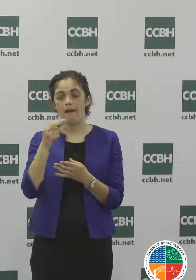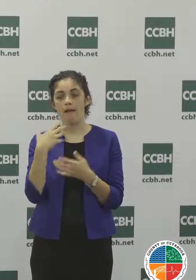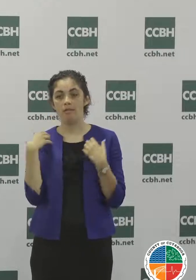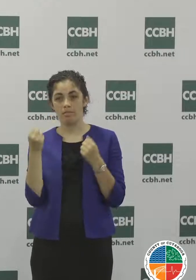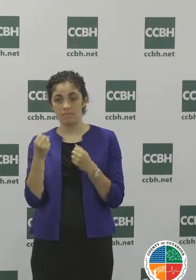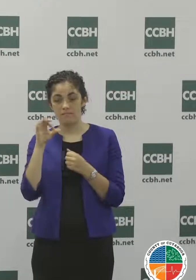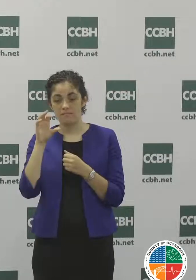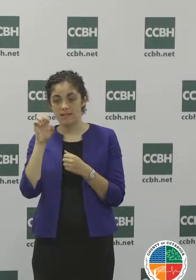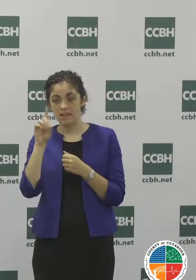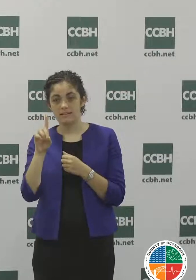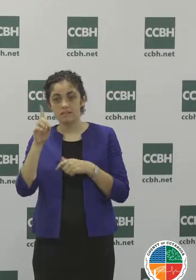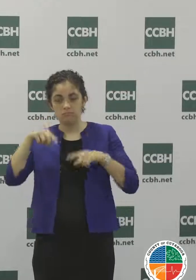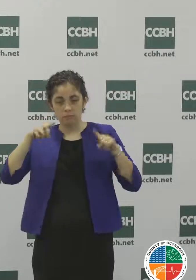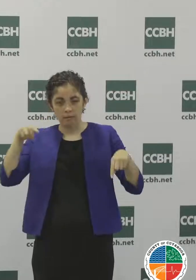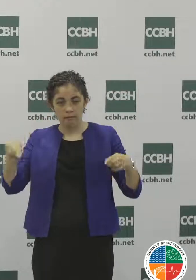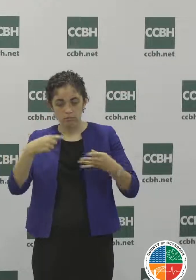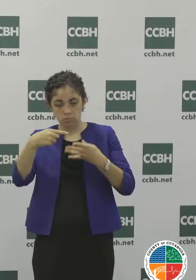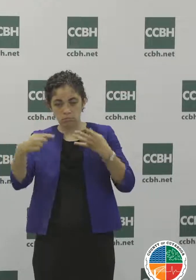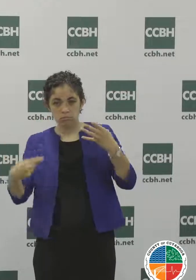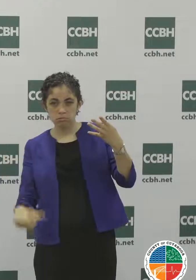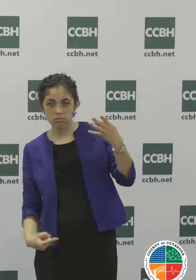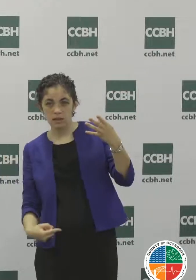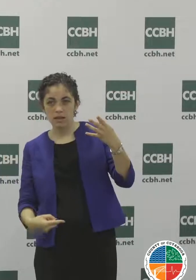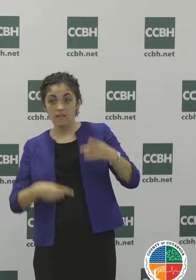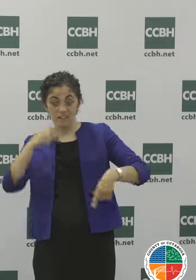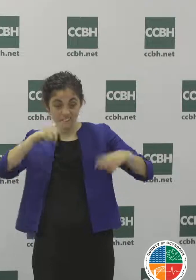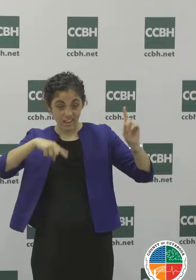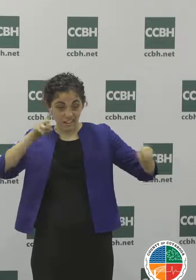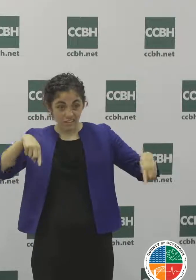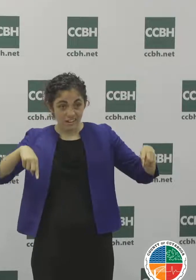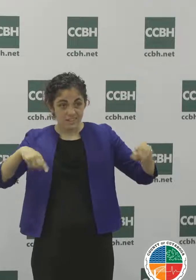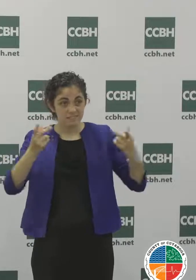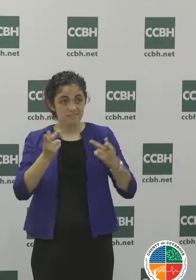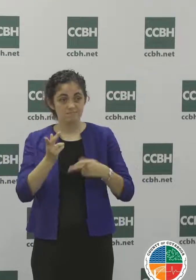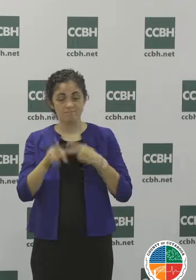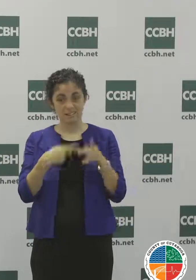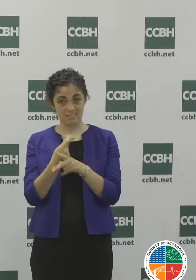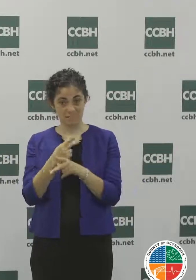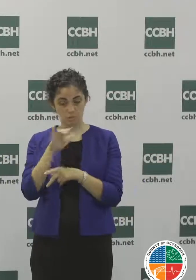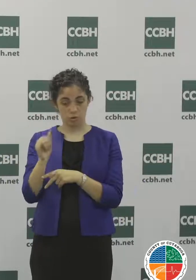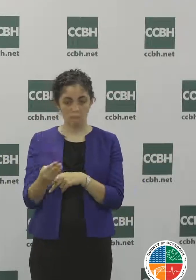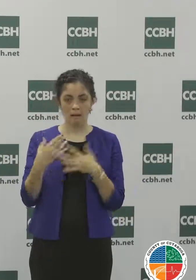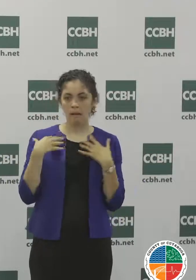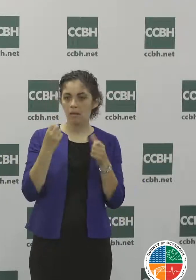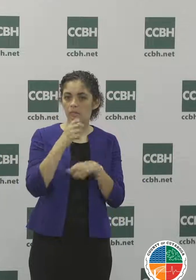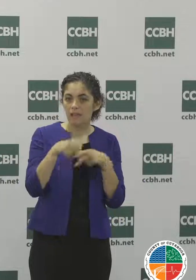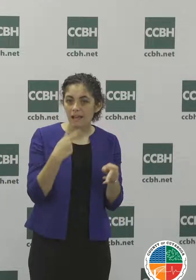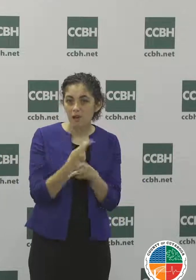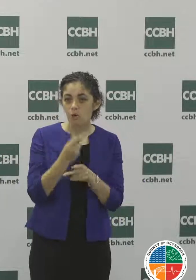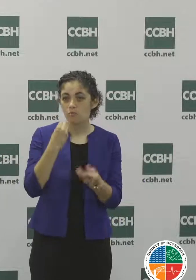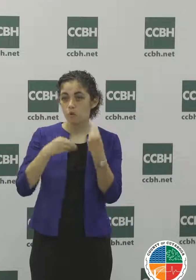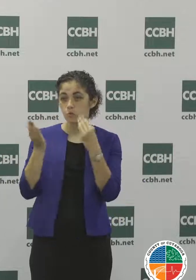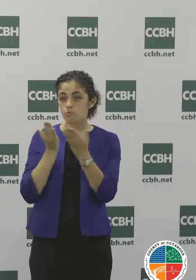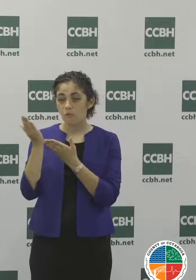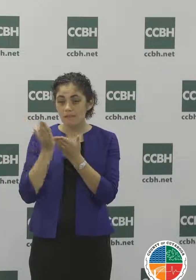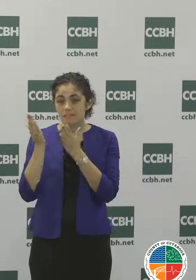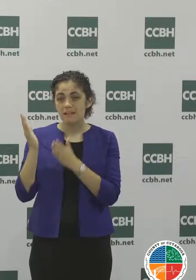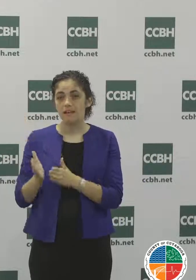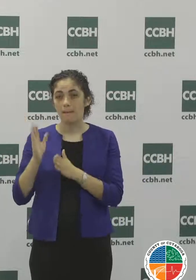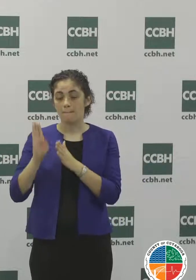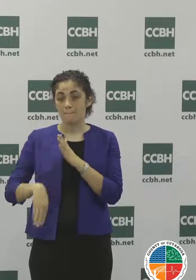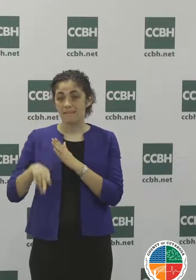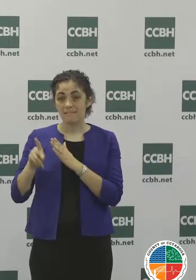many others. The jobs are in a variety of sectors: healthcare, food service, banking,